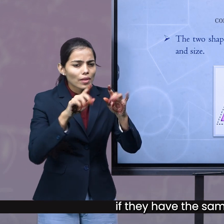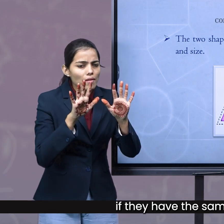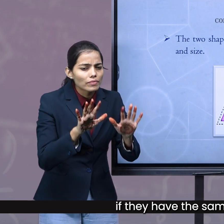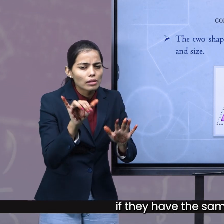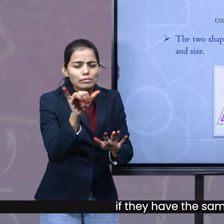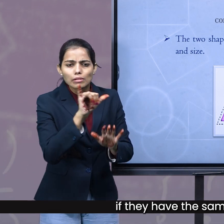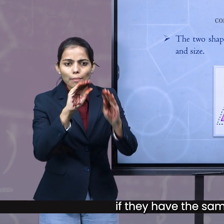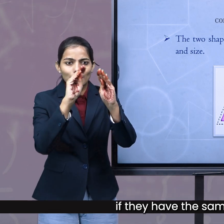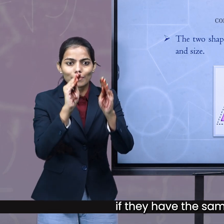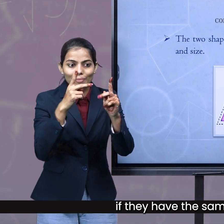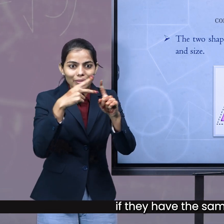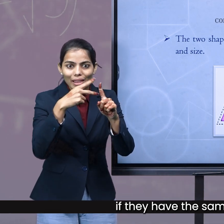size.